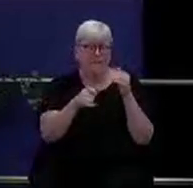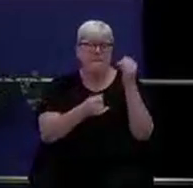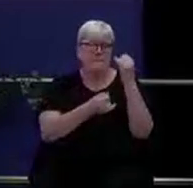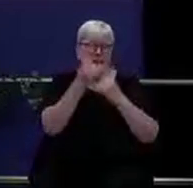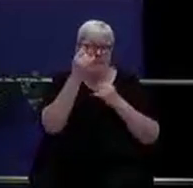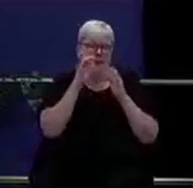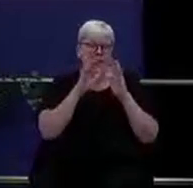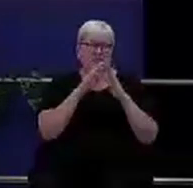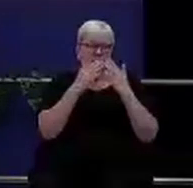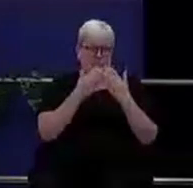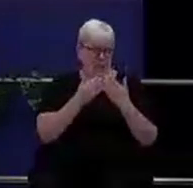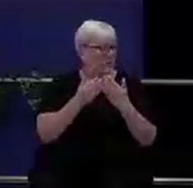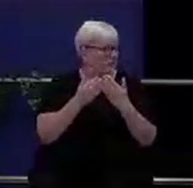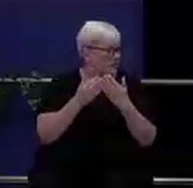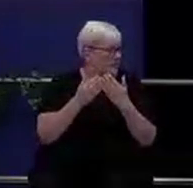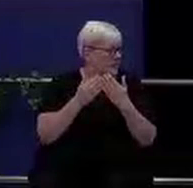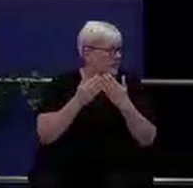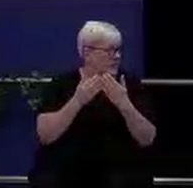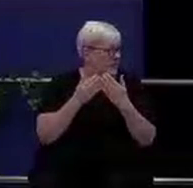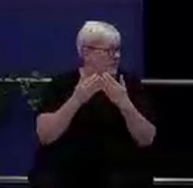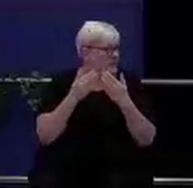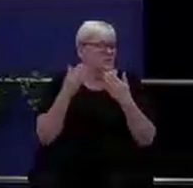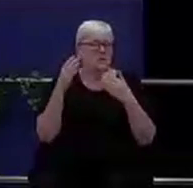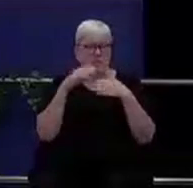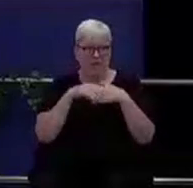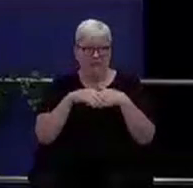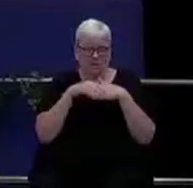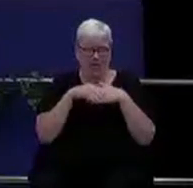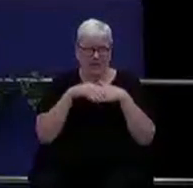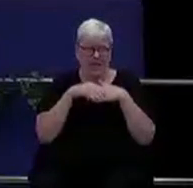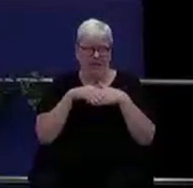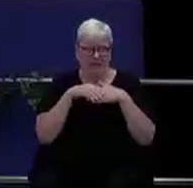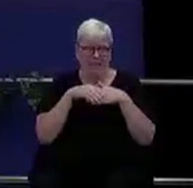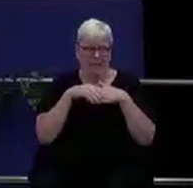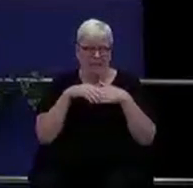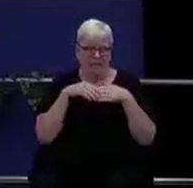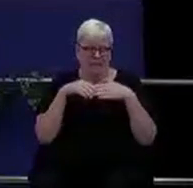book to Chick. My rook was called Chick.